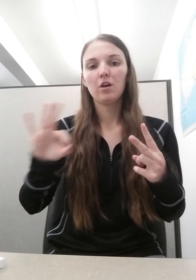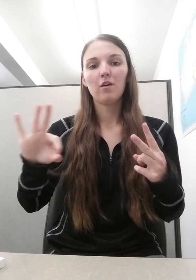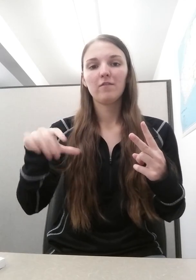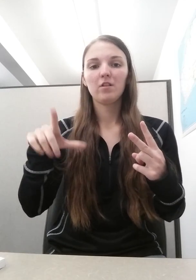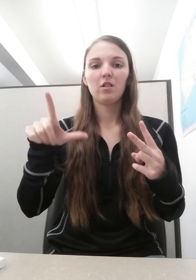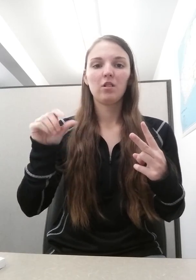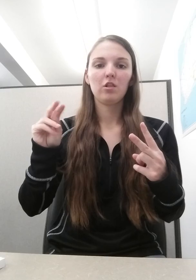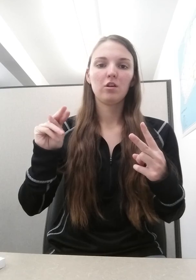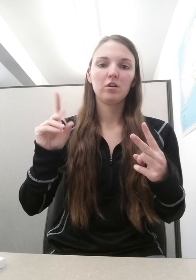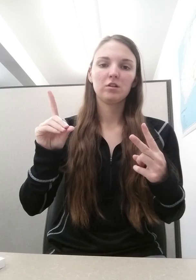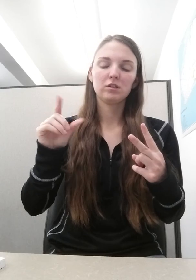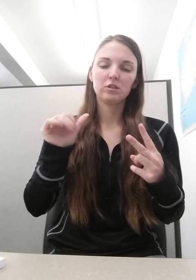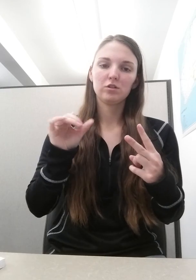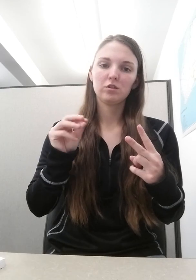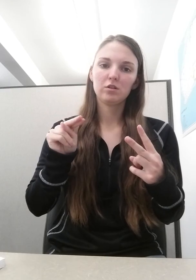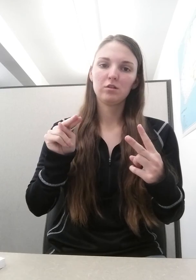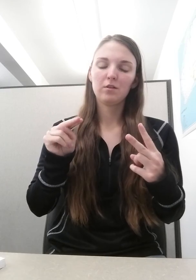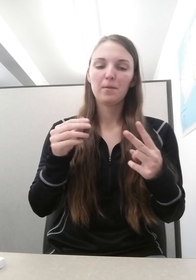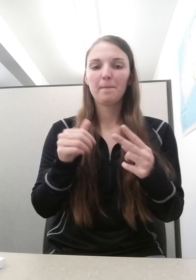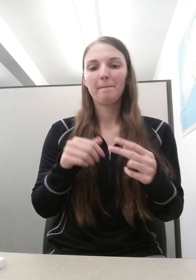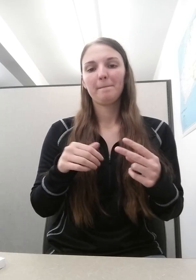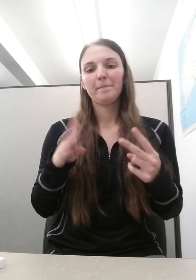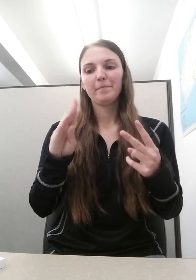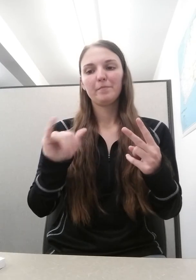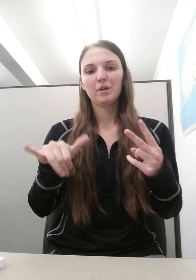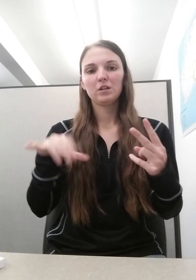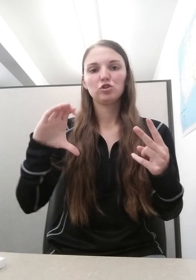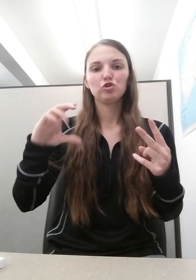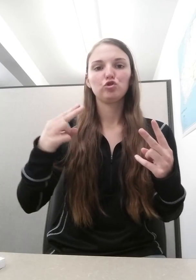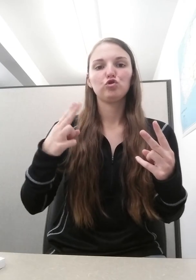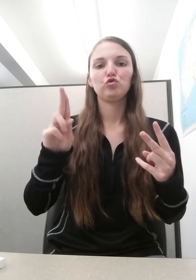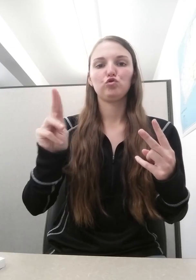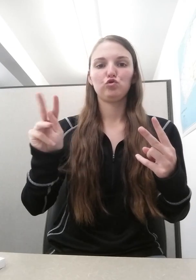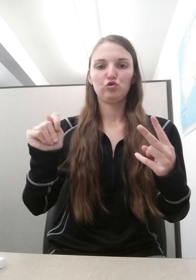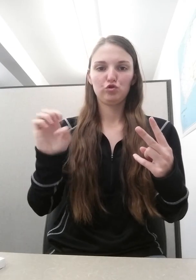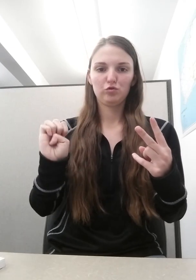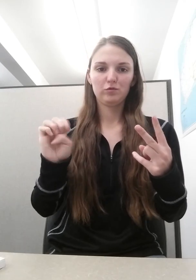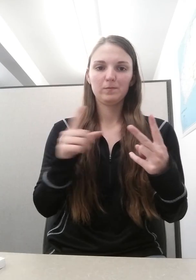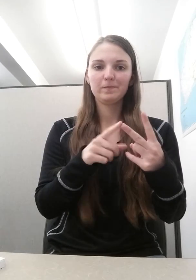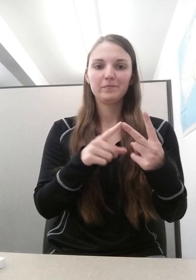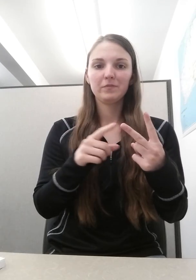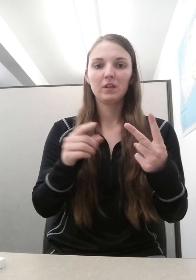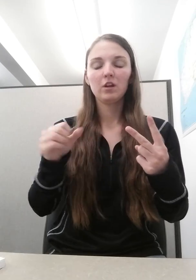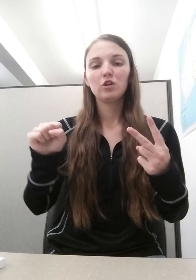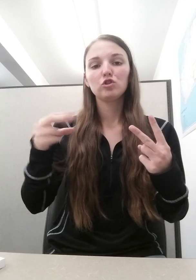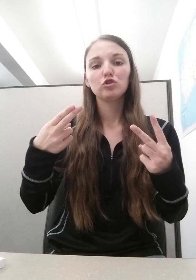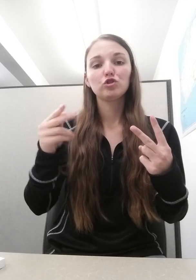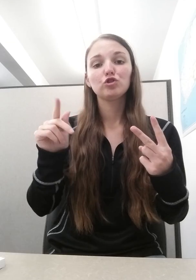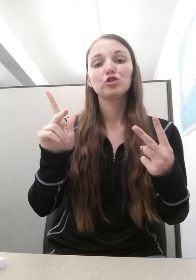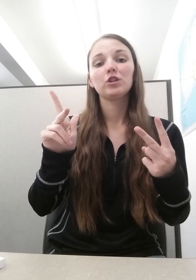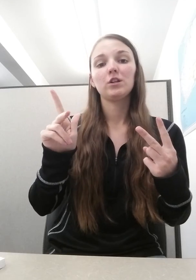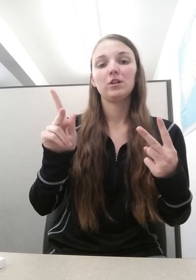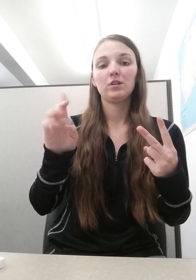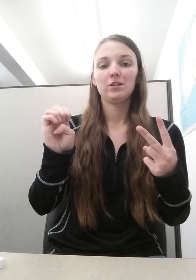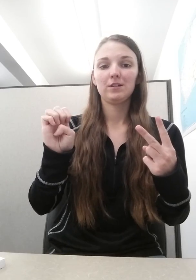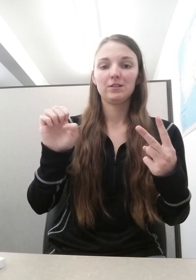other textbook is called Shakespeare Alive, and that is edited by Joseph Papp. If we really want to understand the